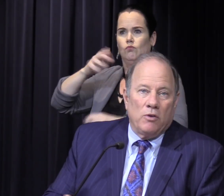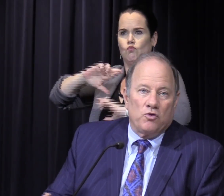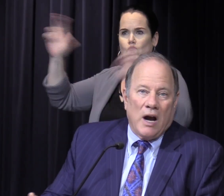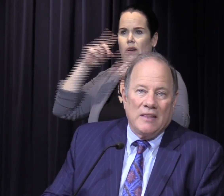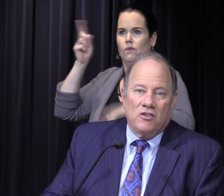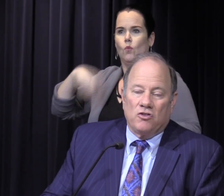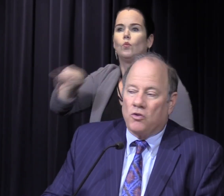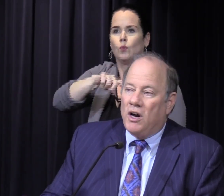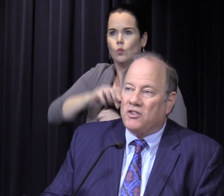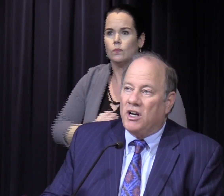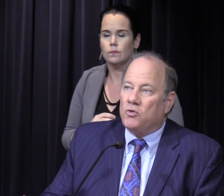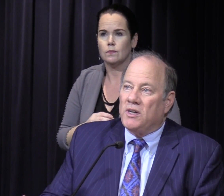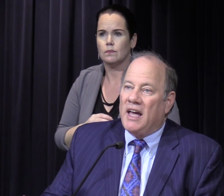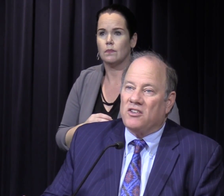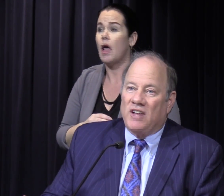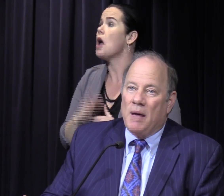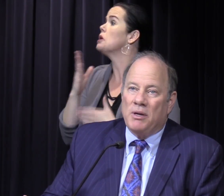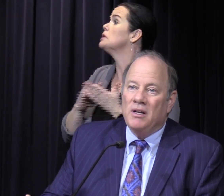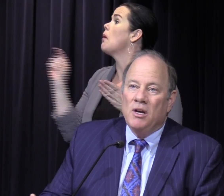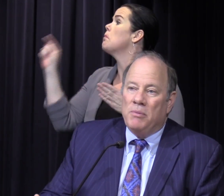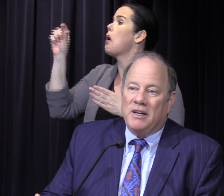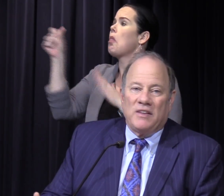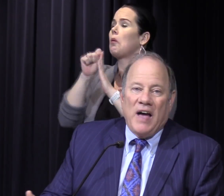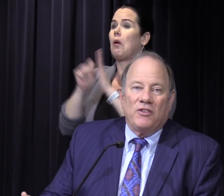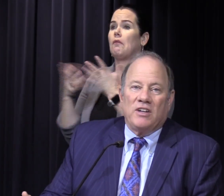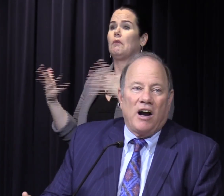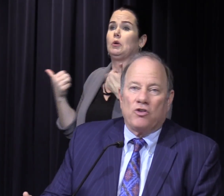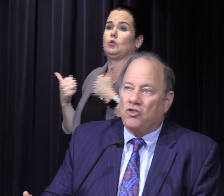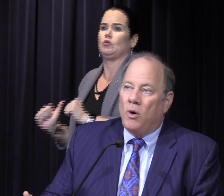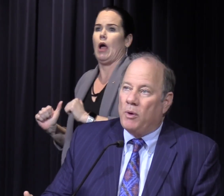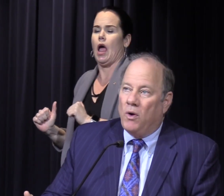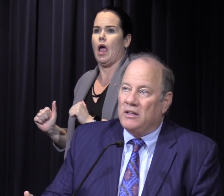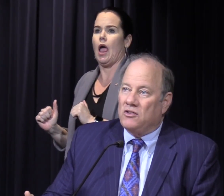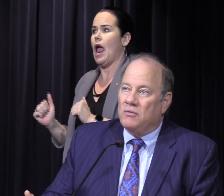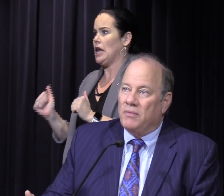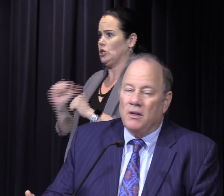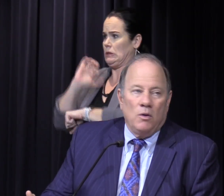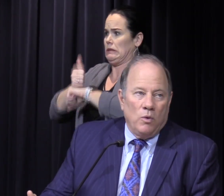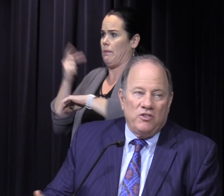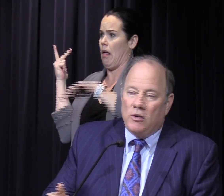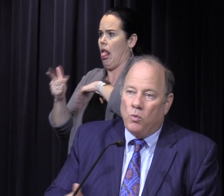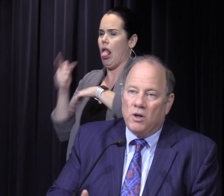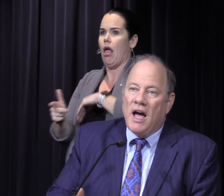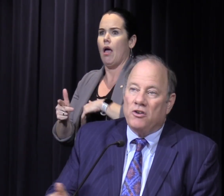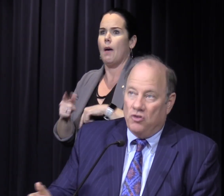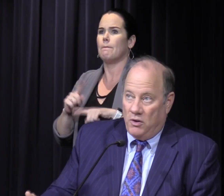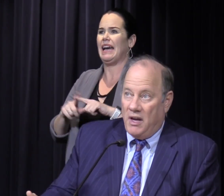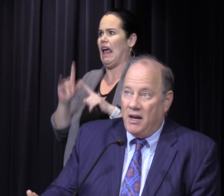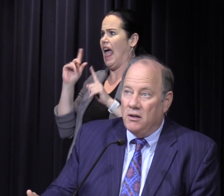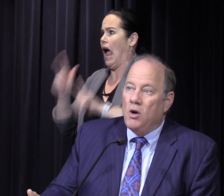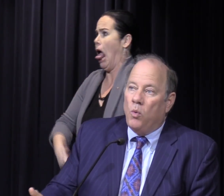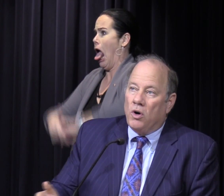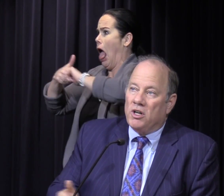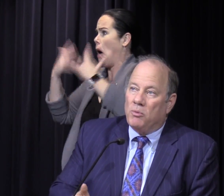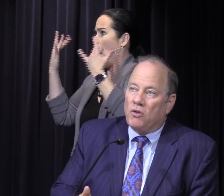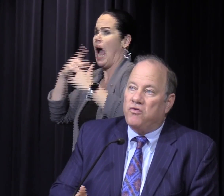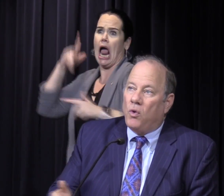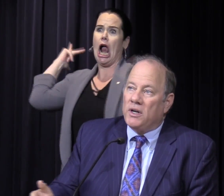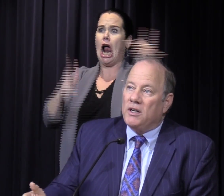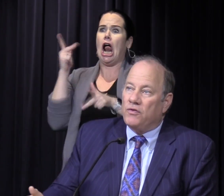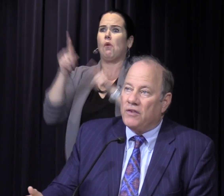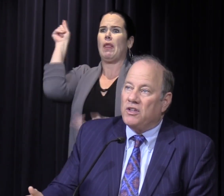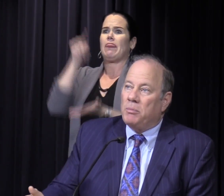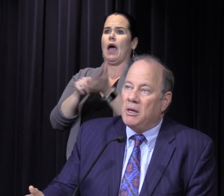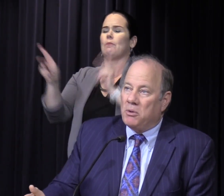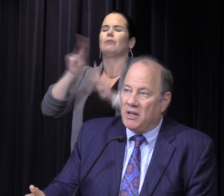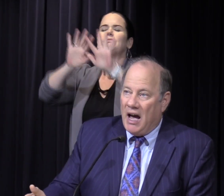are people who have tried this across the country and had to stop it because 1,000 cars show up at once. We said, we're not doing that. We're going to book